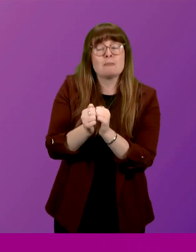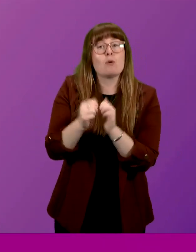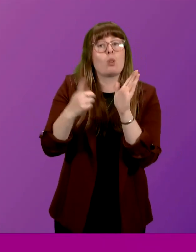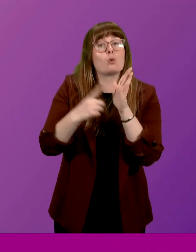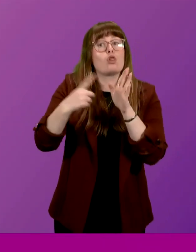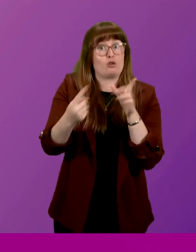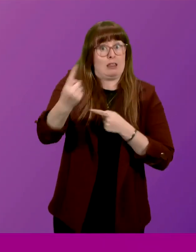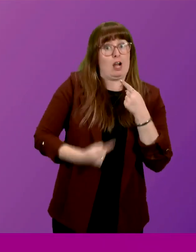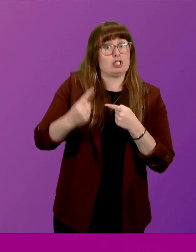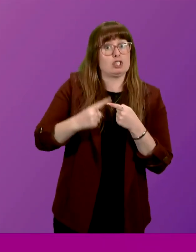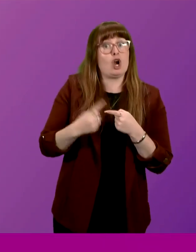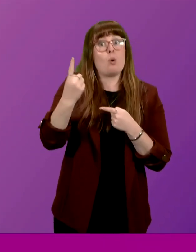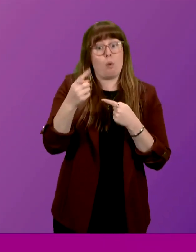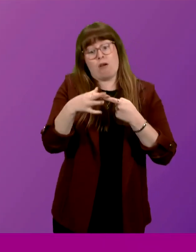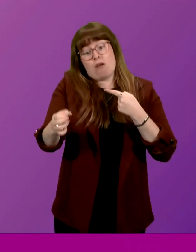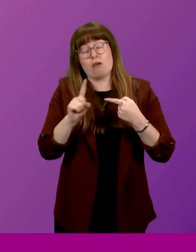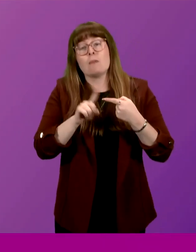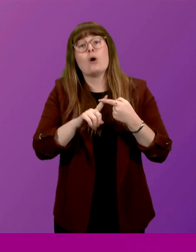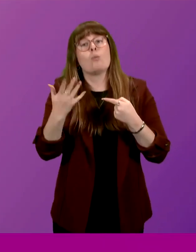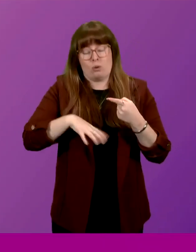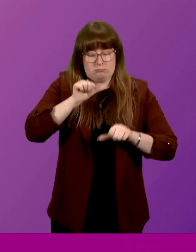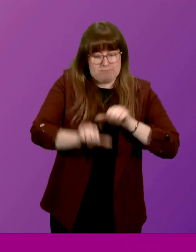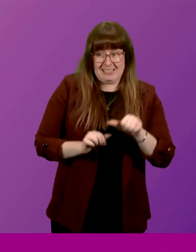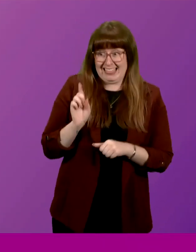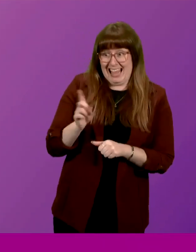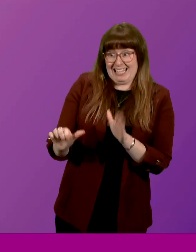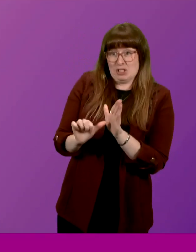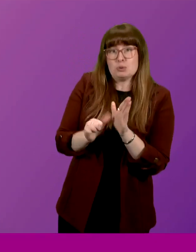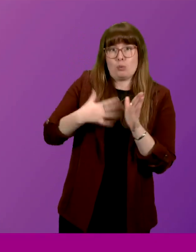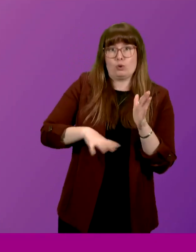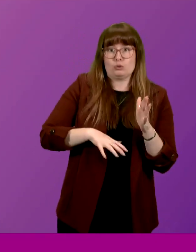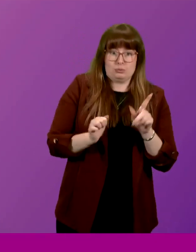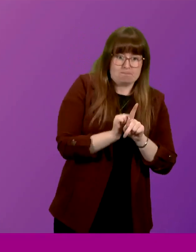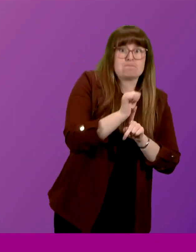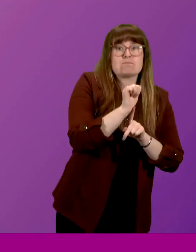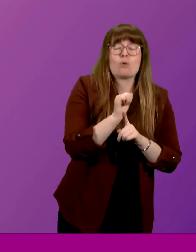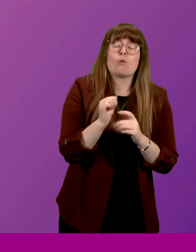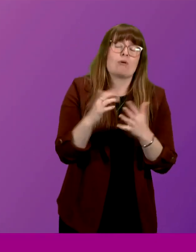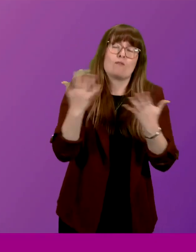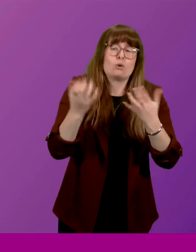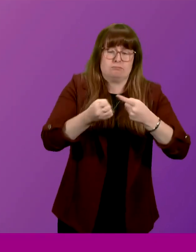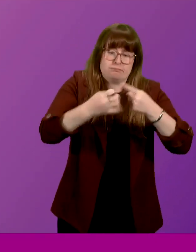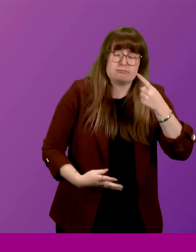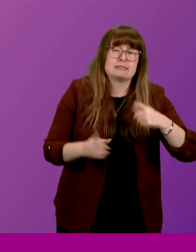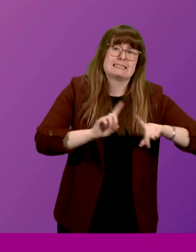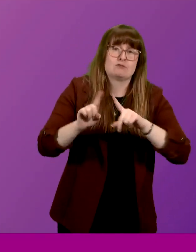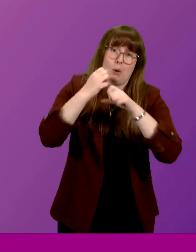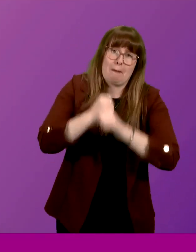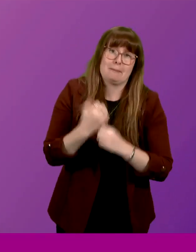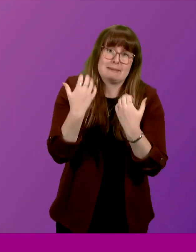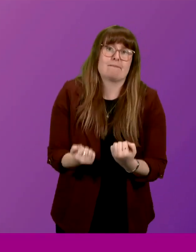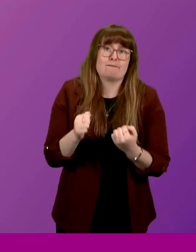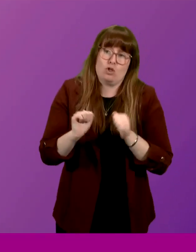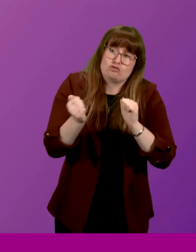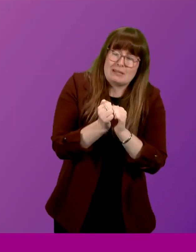year, one of the provisions in it was to make progress on exactly this issue. There were obviously a number of other commitments in the agreement